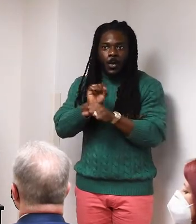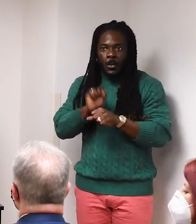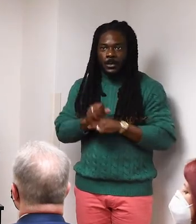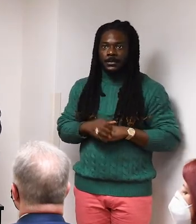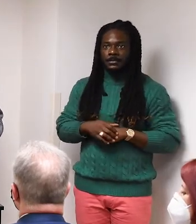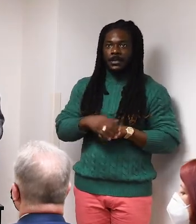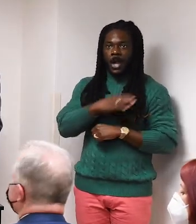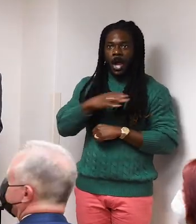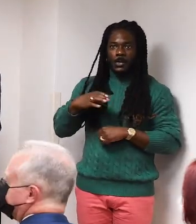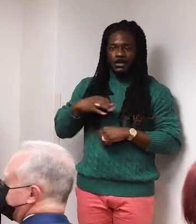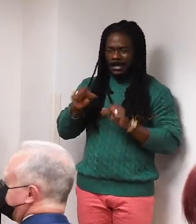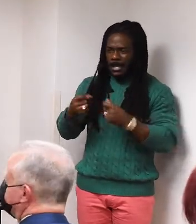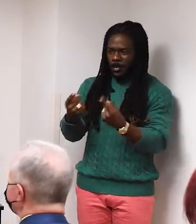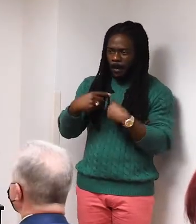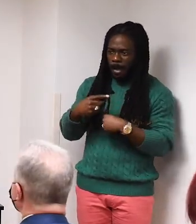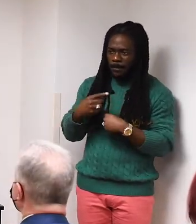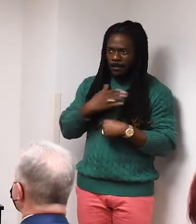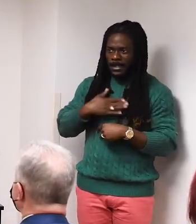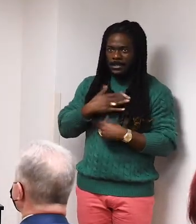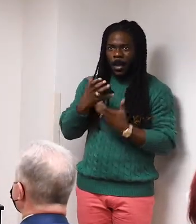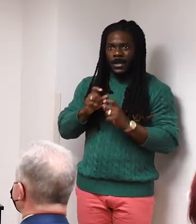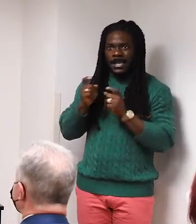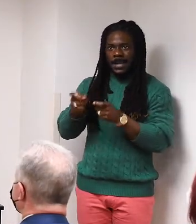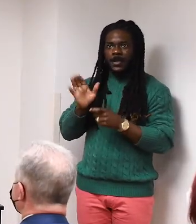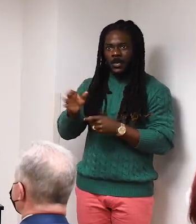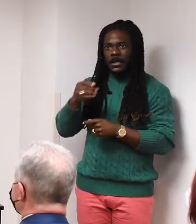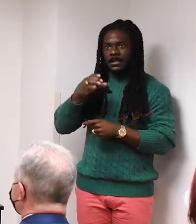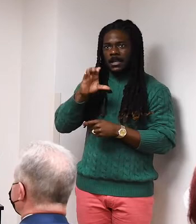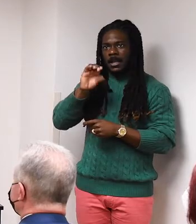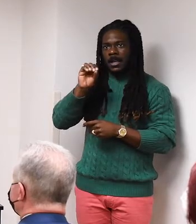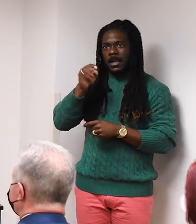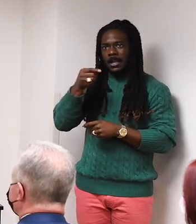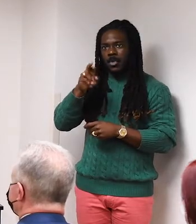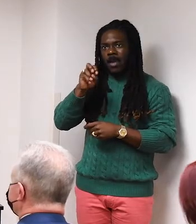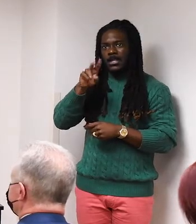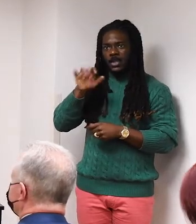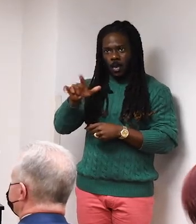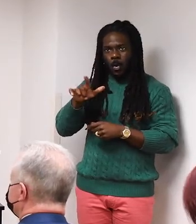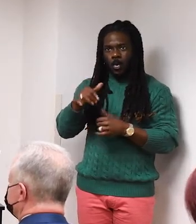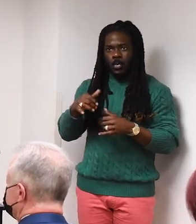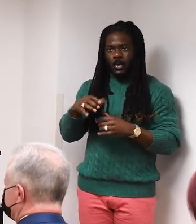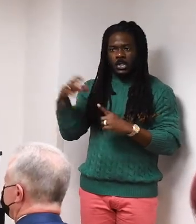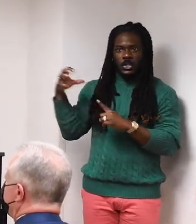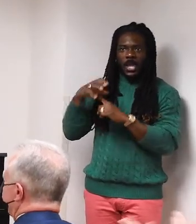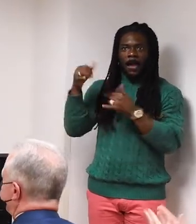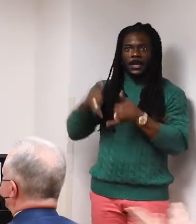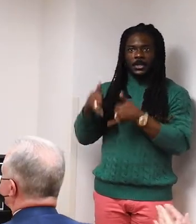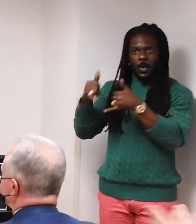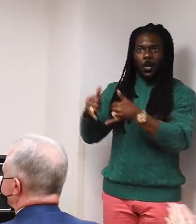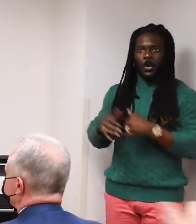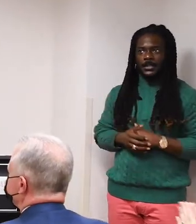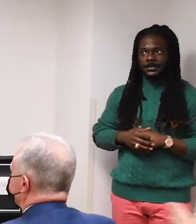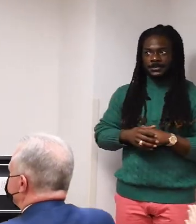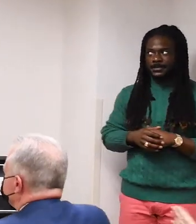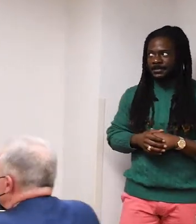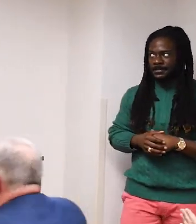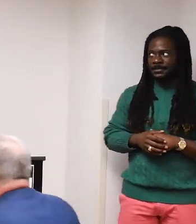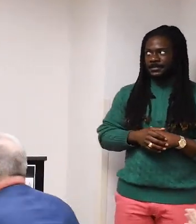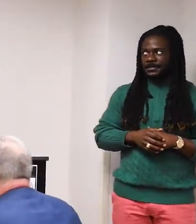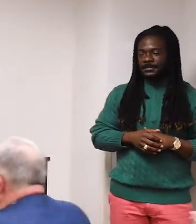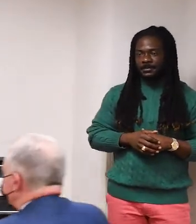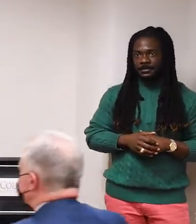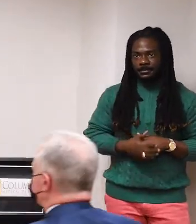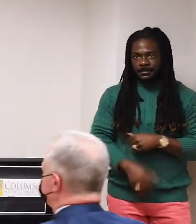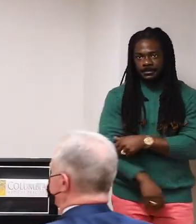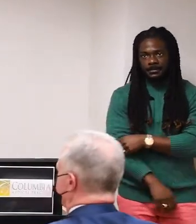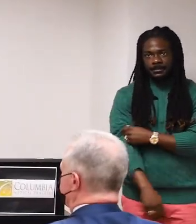Sarbanes, if you'd come up, I'd like to give you this Congressional Champions Award. It's funny.